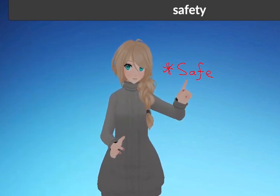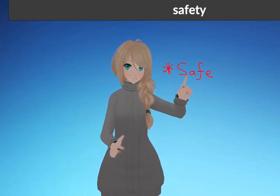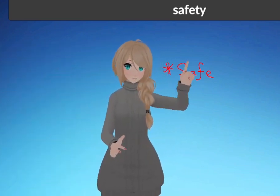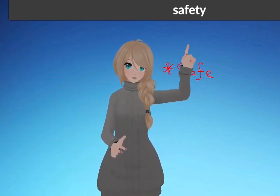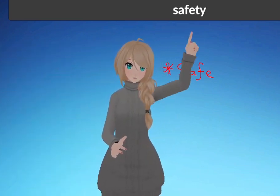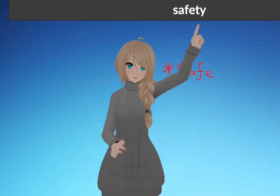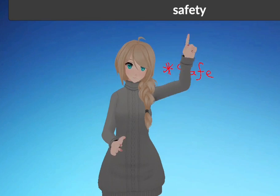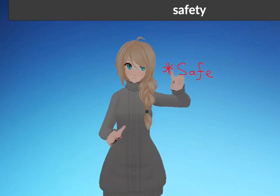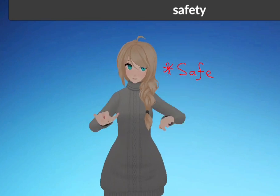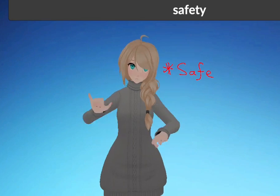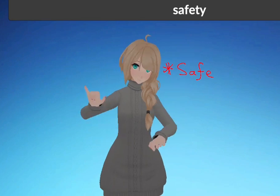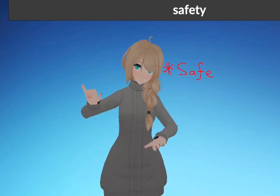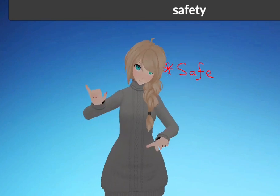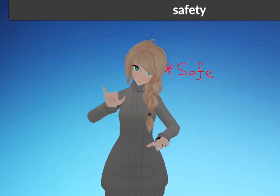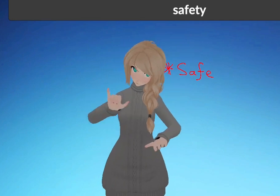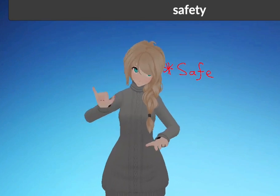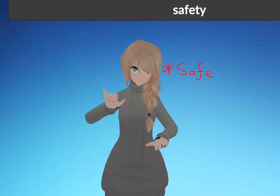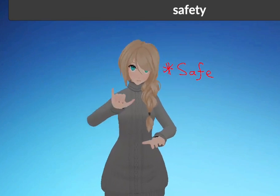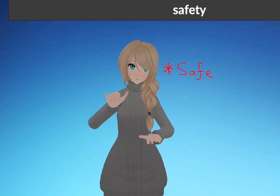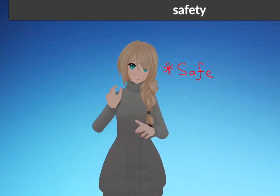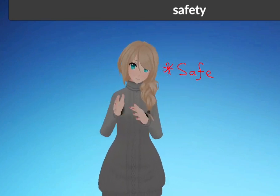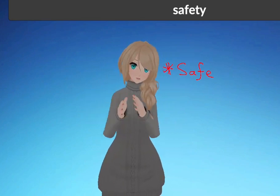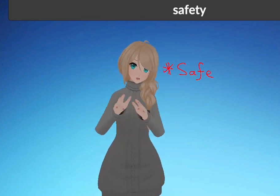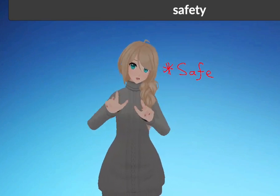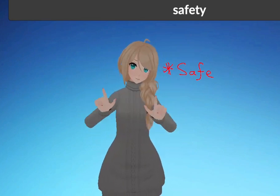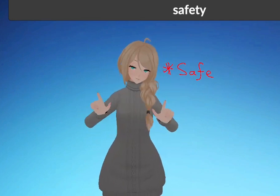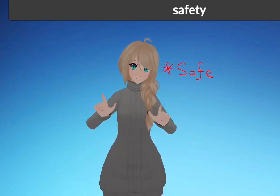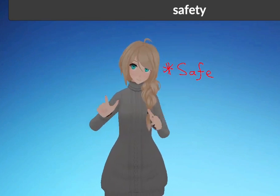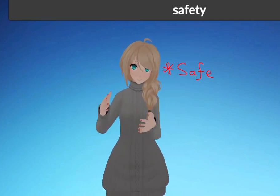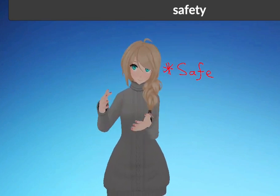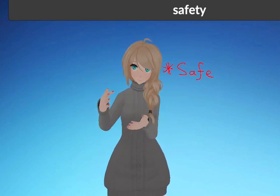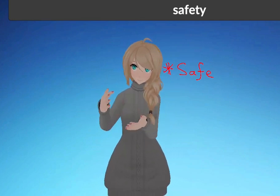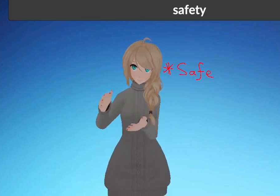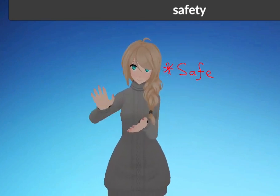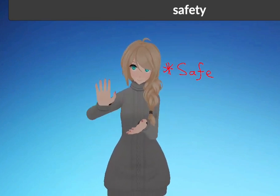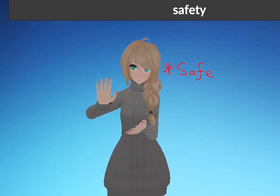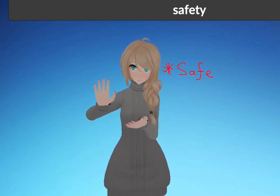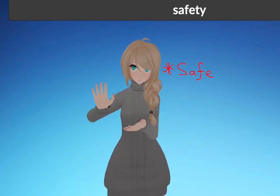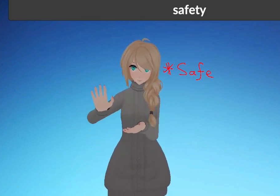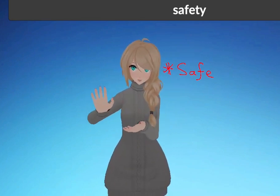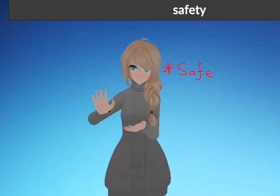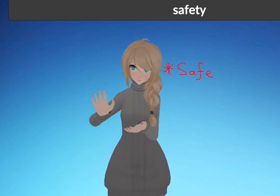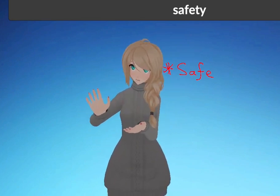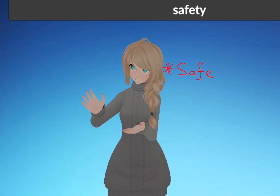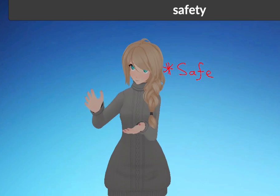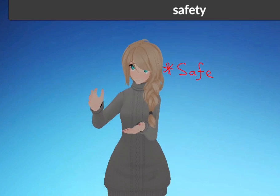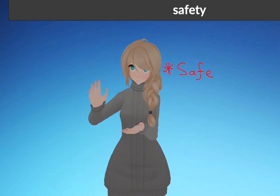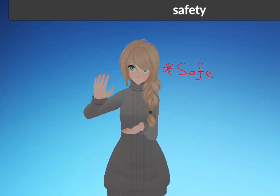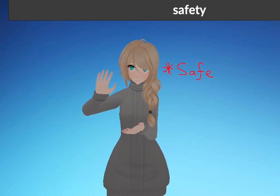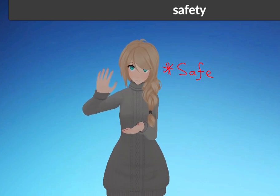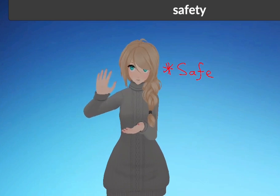Less and less same sound numbers. Hand like this. She